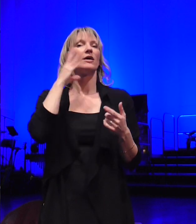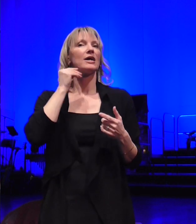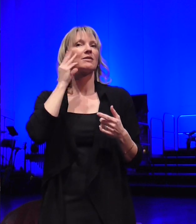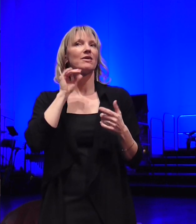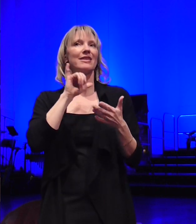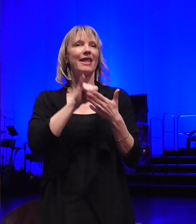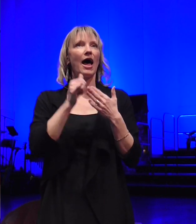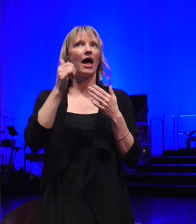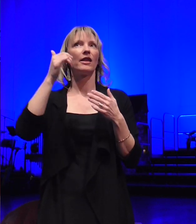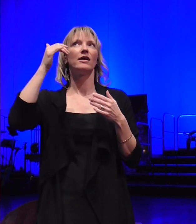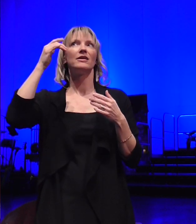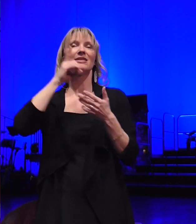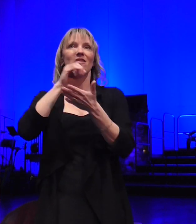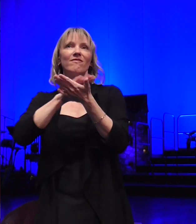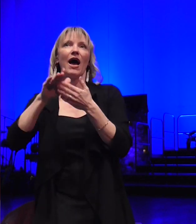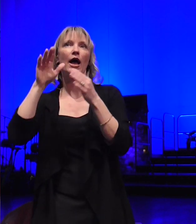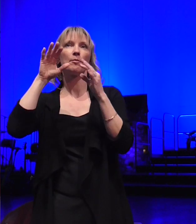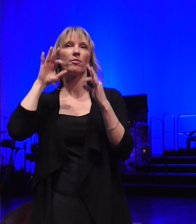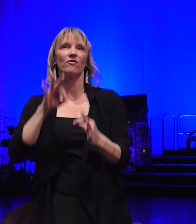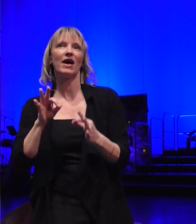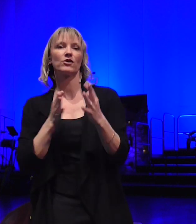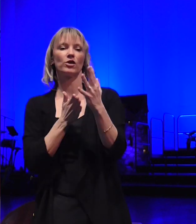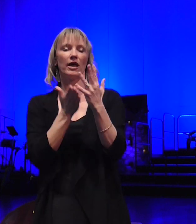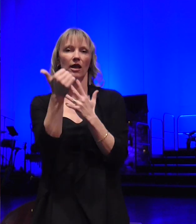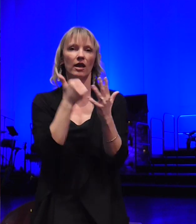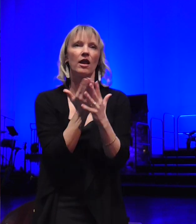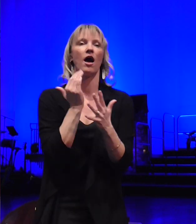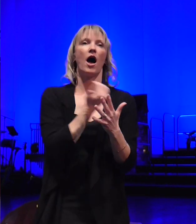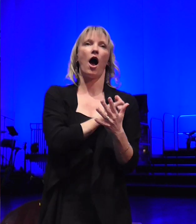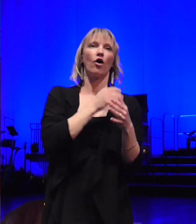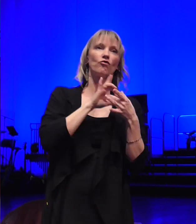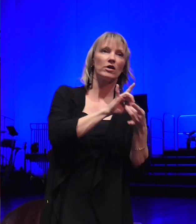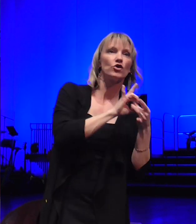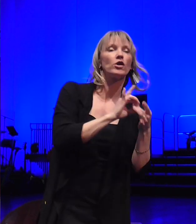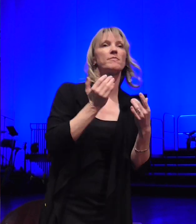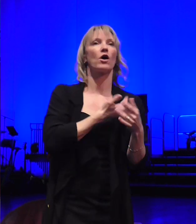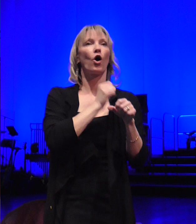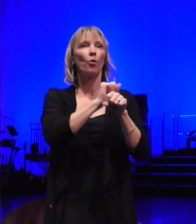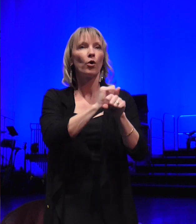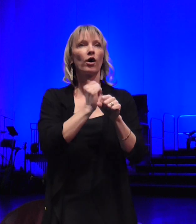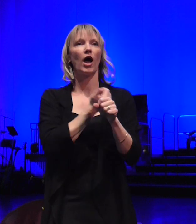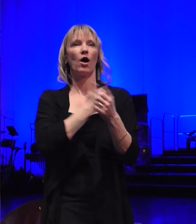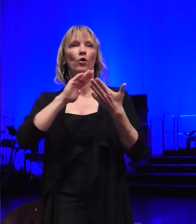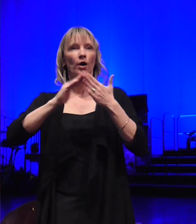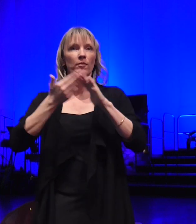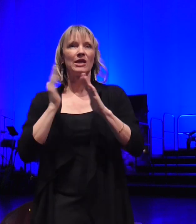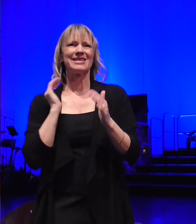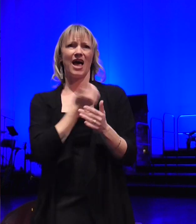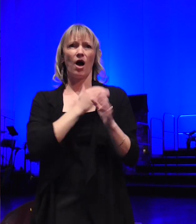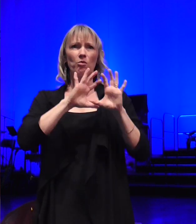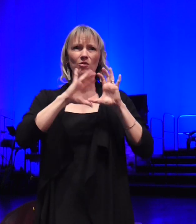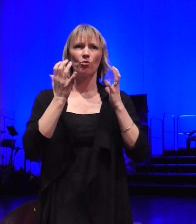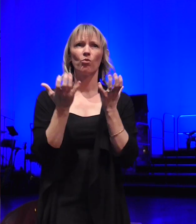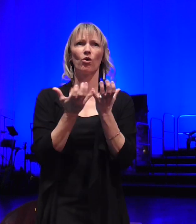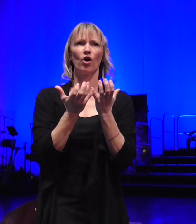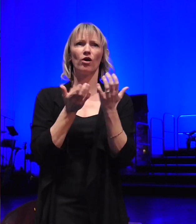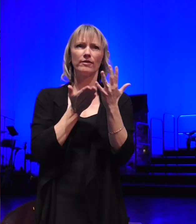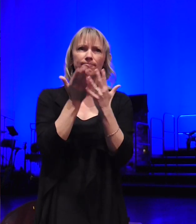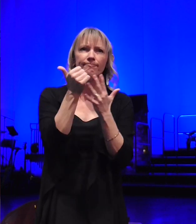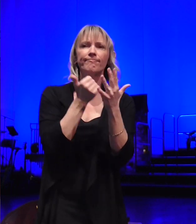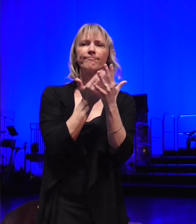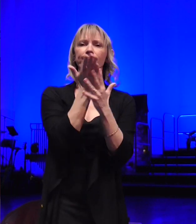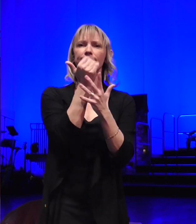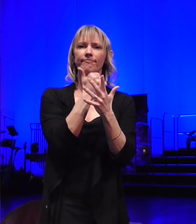awareness of the divine perfection in and throughout our relationships, our work, our communities, our world. It's what